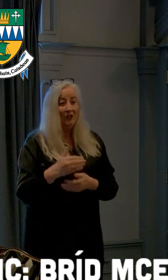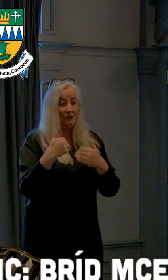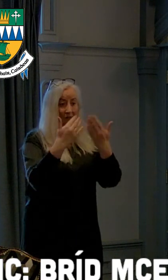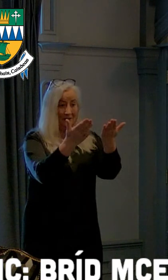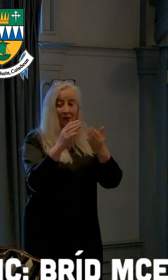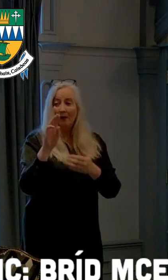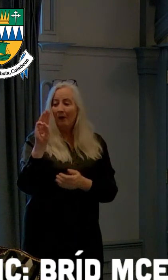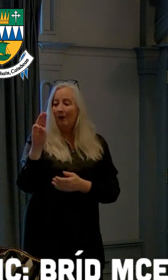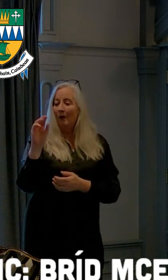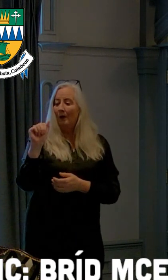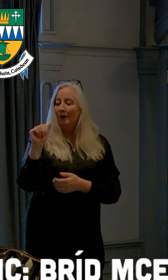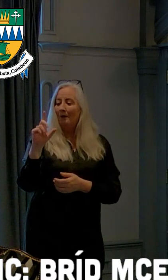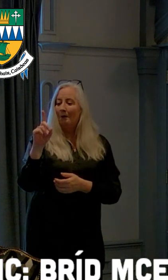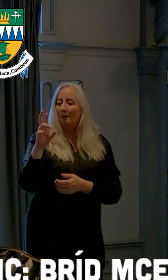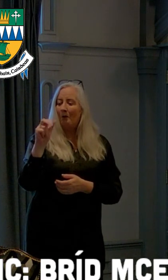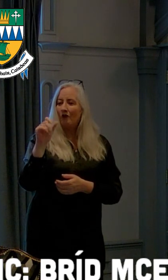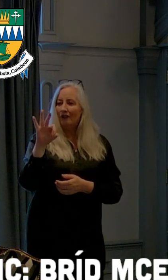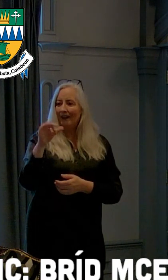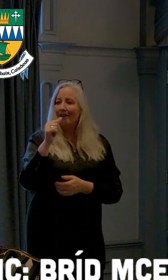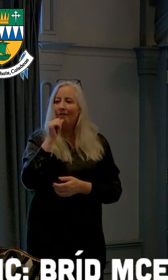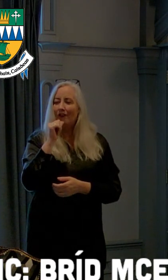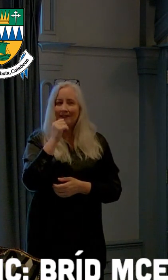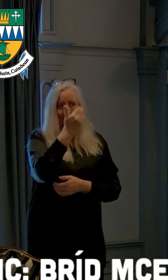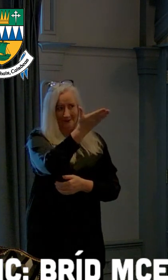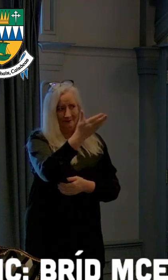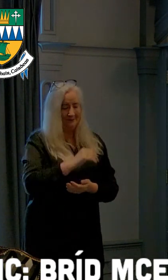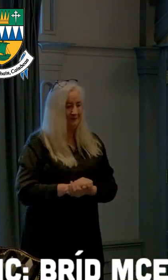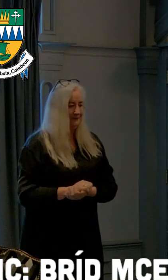going to join us first, so a very warm welcome to Padraig.